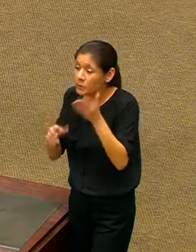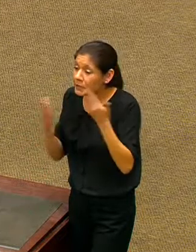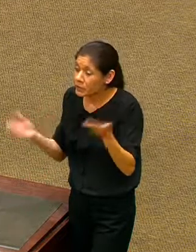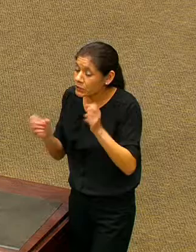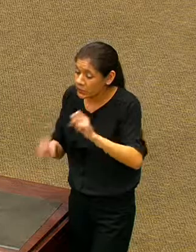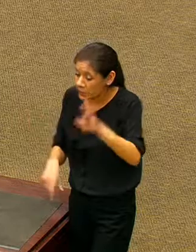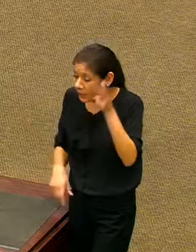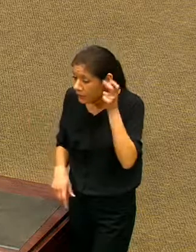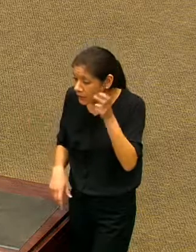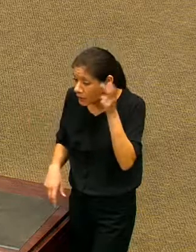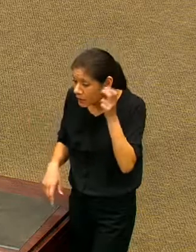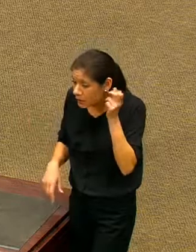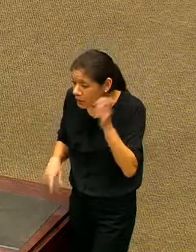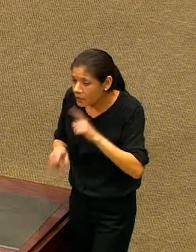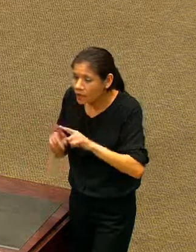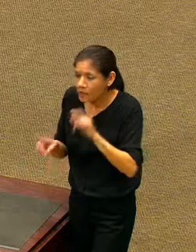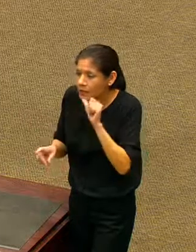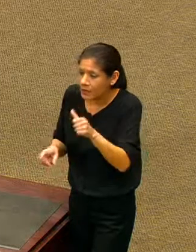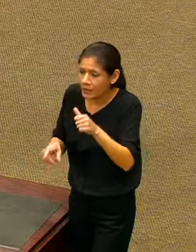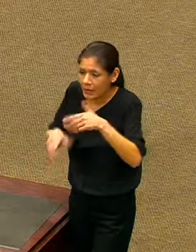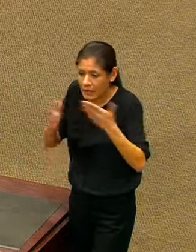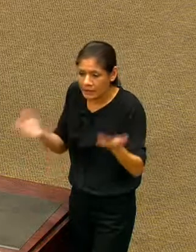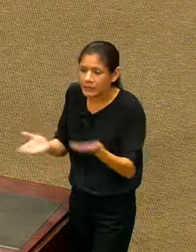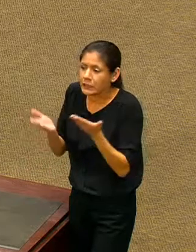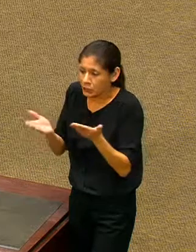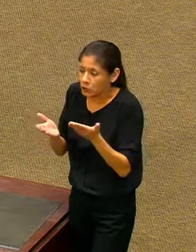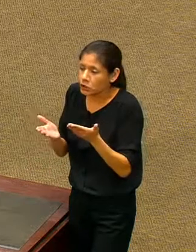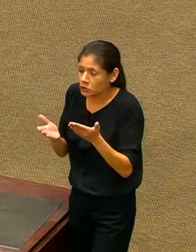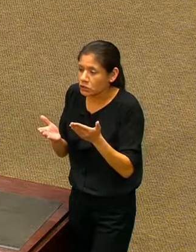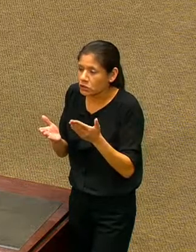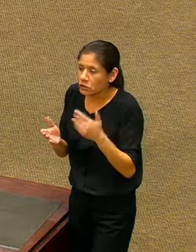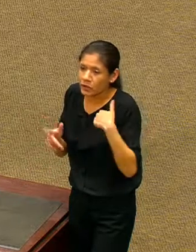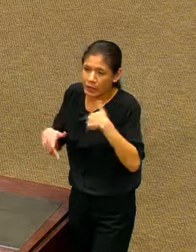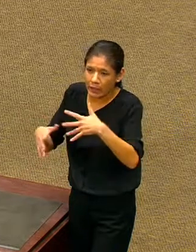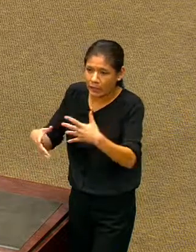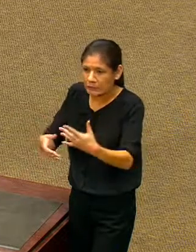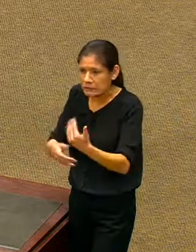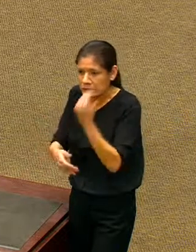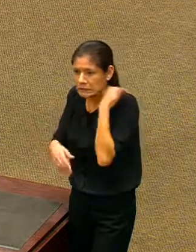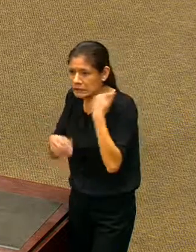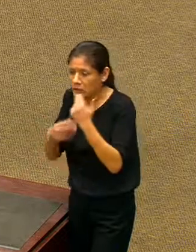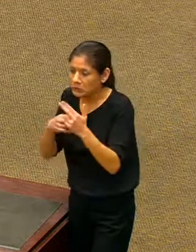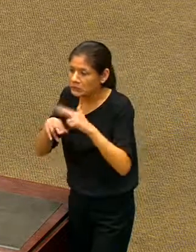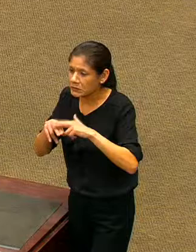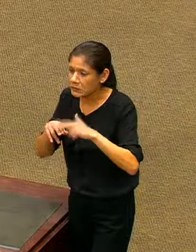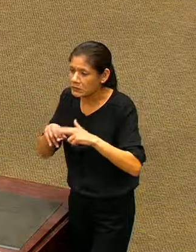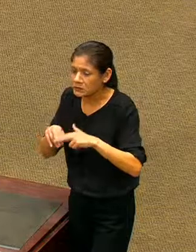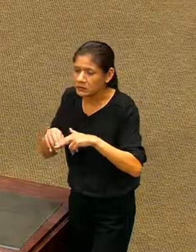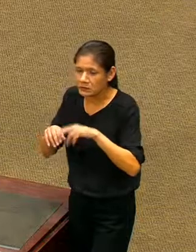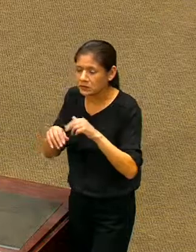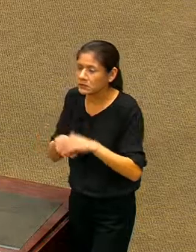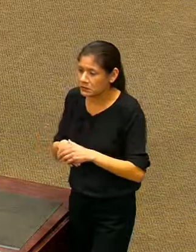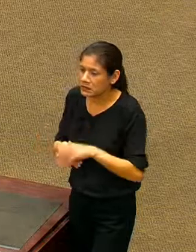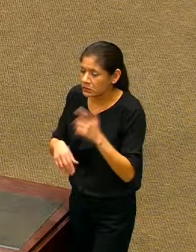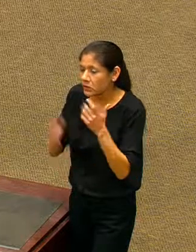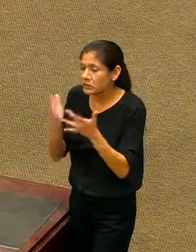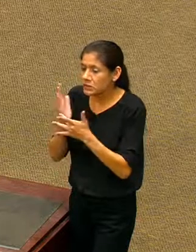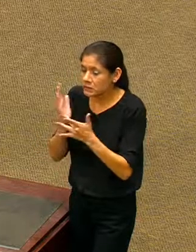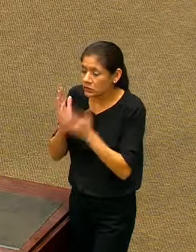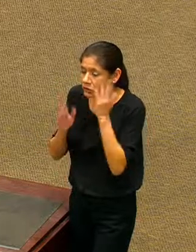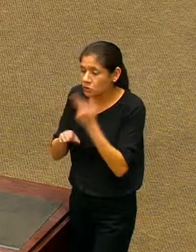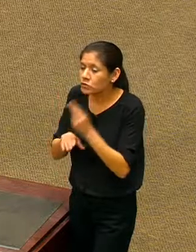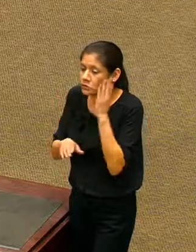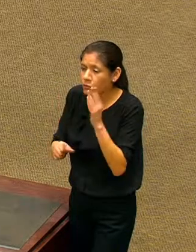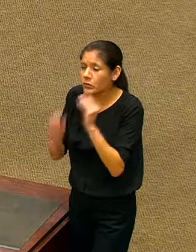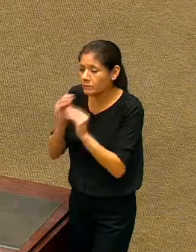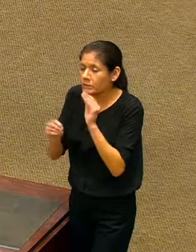their ears, but they're not going to be in such a big, as we have now, where they take up that many seats. So the technology we're going to employ will